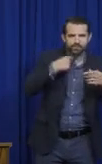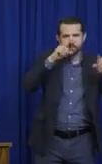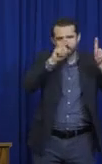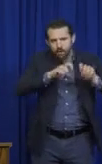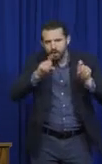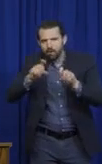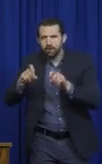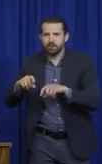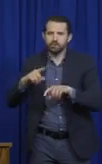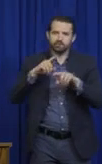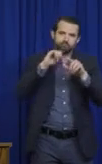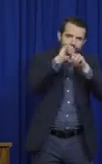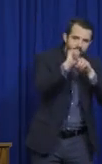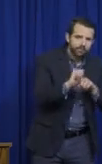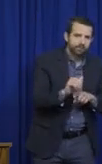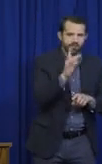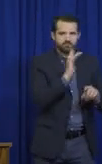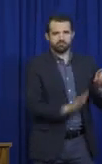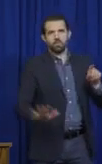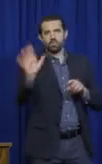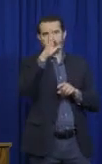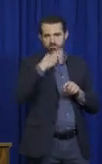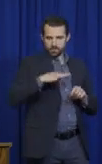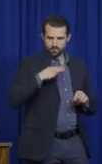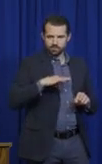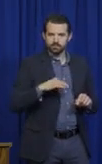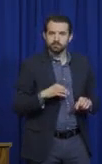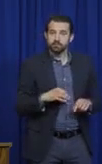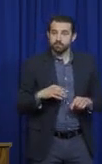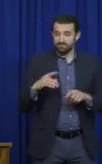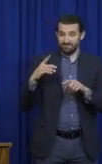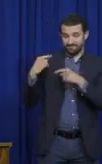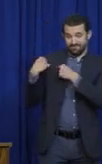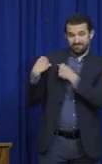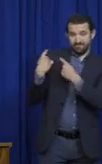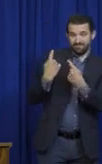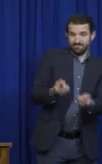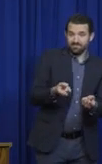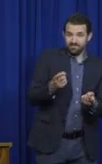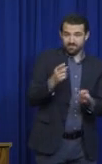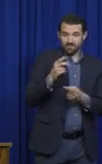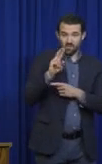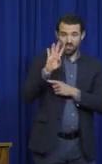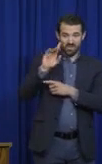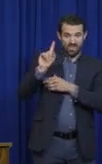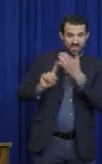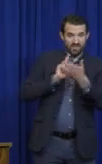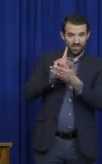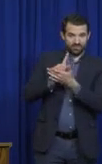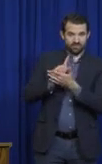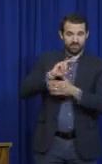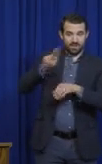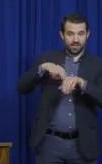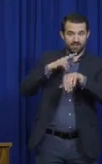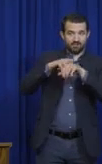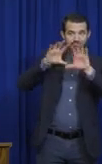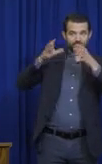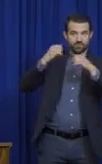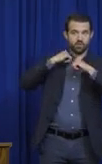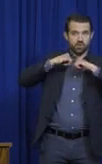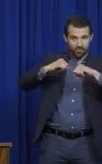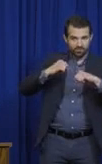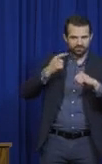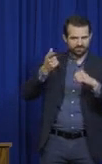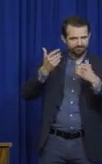state. Just in the past 24 hours, the National Guard has fit tested